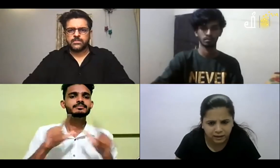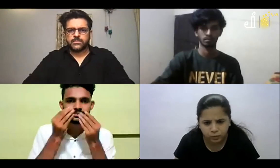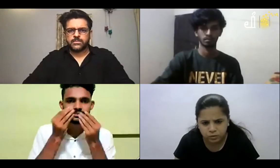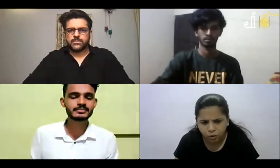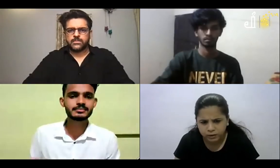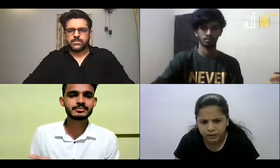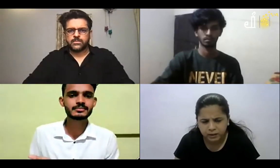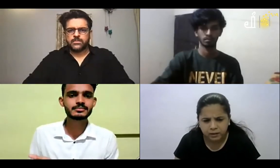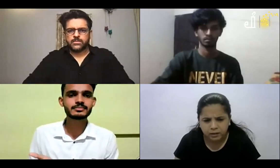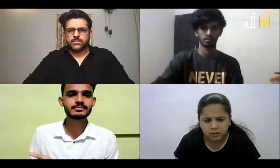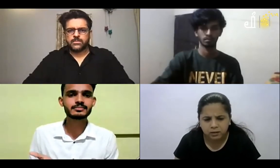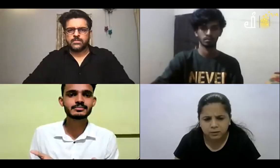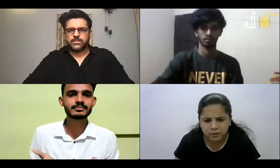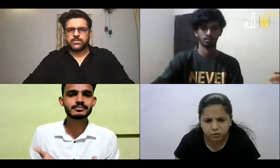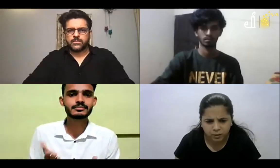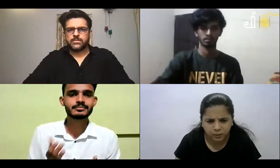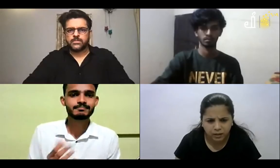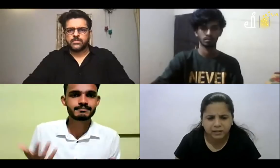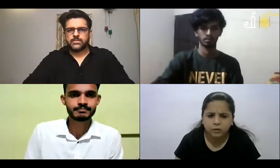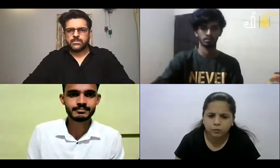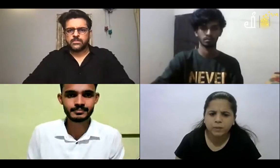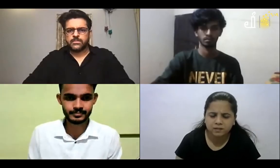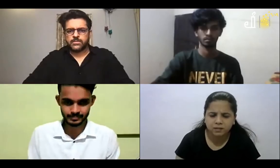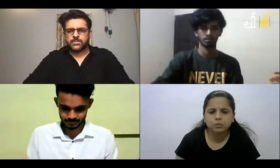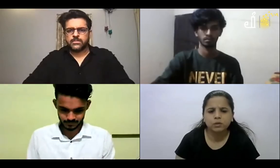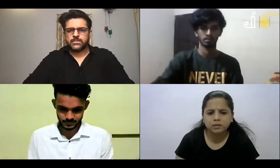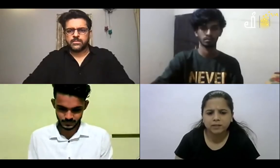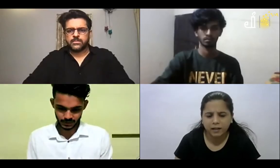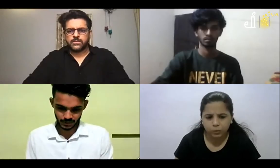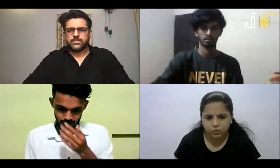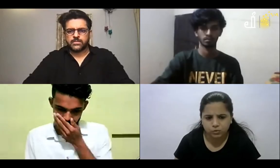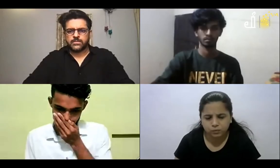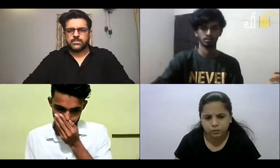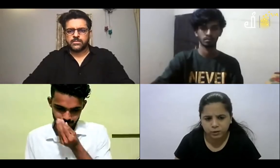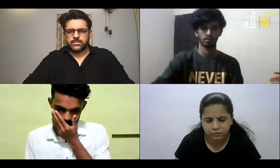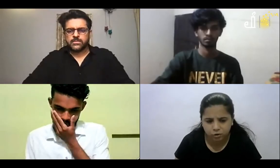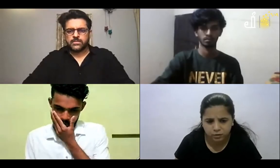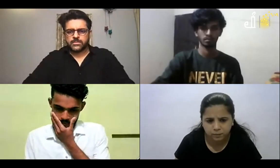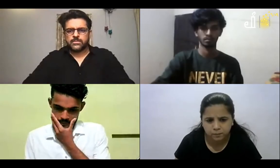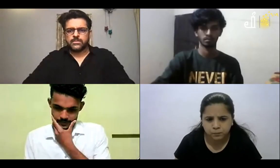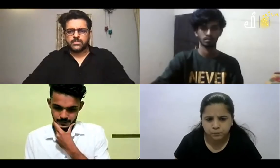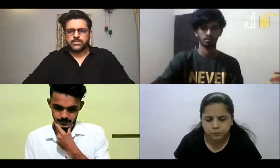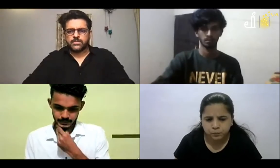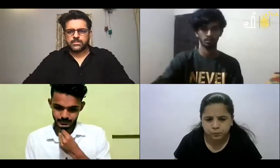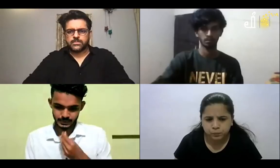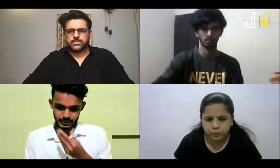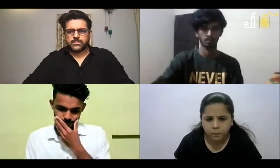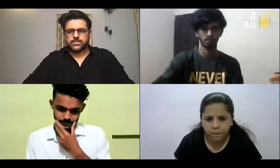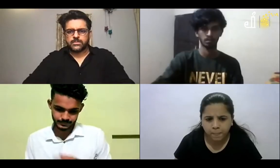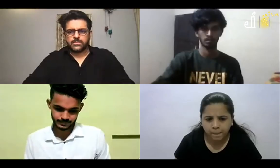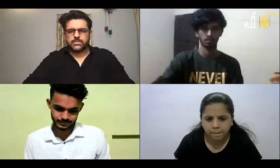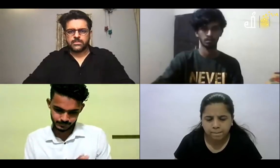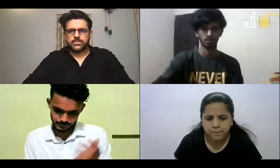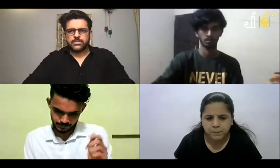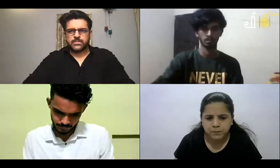sign language or the speech therapy. I think it would be easy to learn sign language for the deaf children.